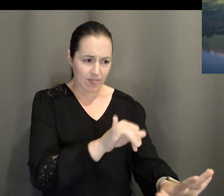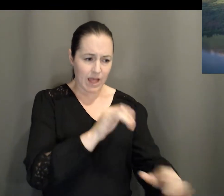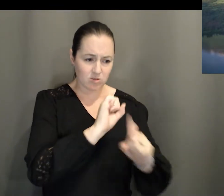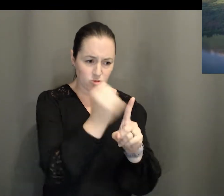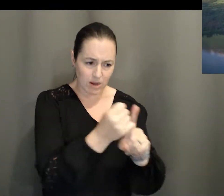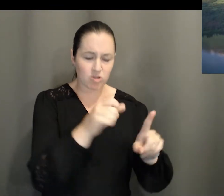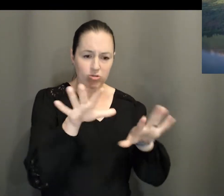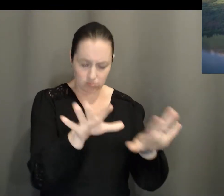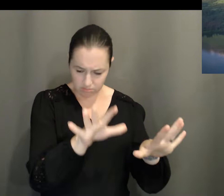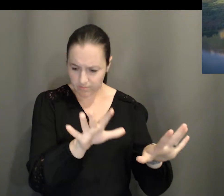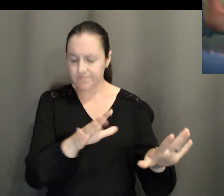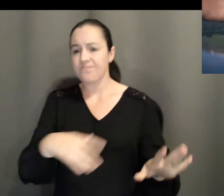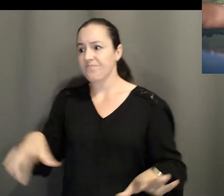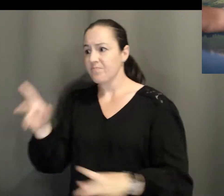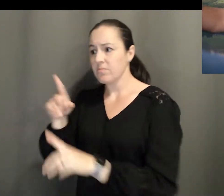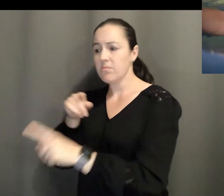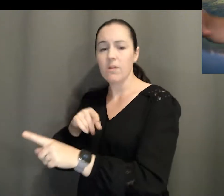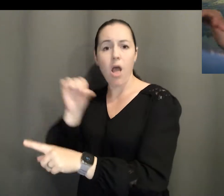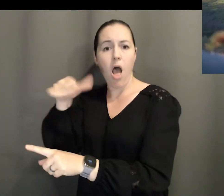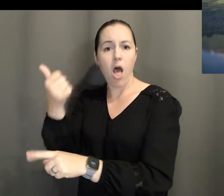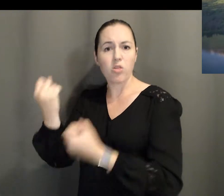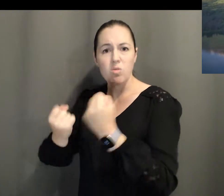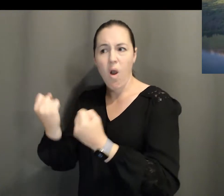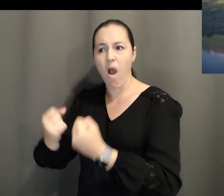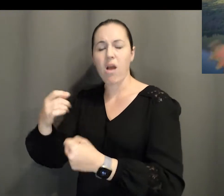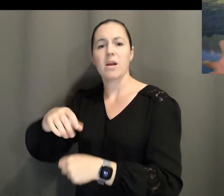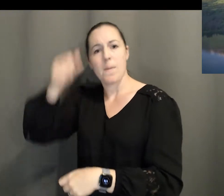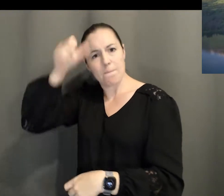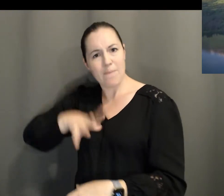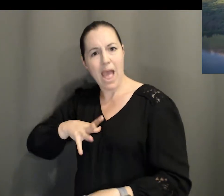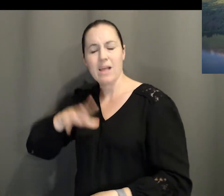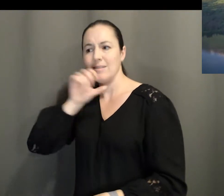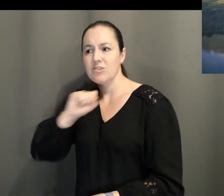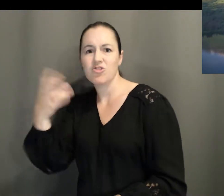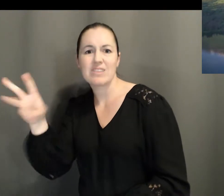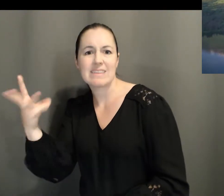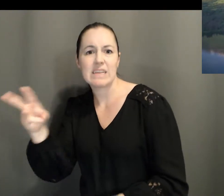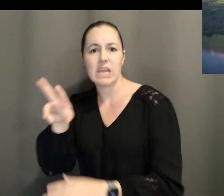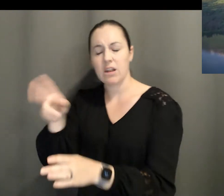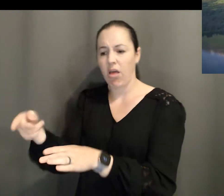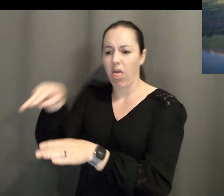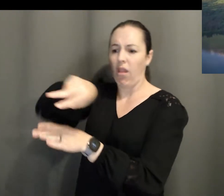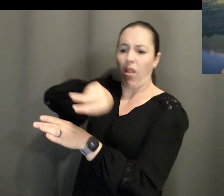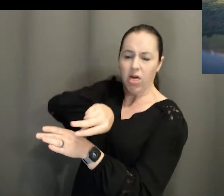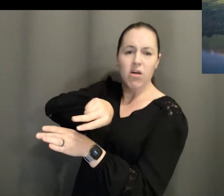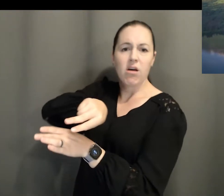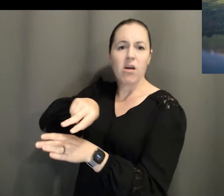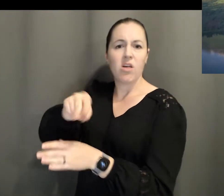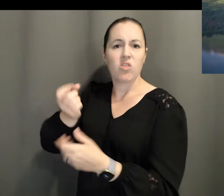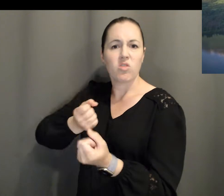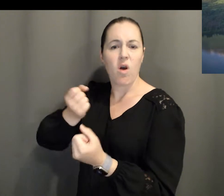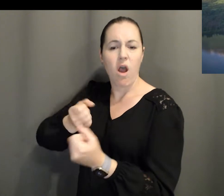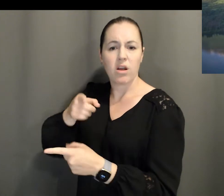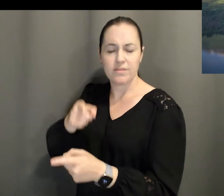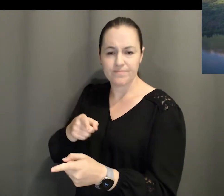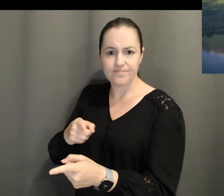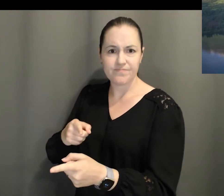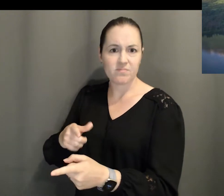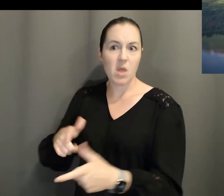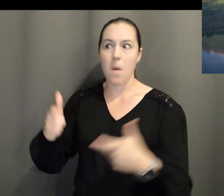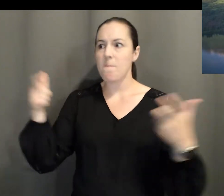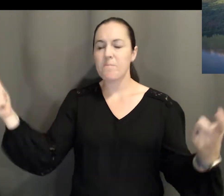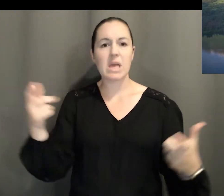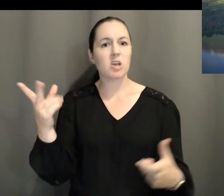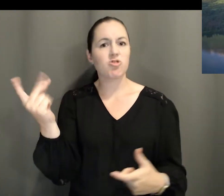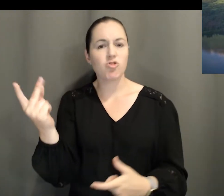taken care of, and Bob's with them. And I go over to the other car, and we see a 16-year-old young man that's halfway laying out of the vehicle.